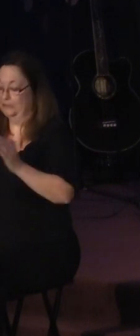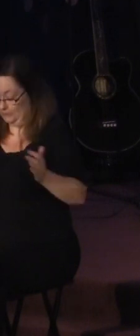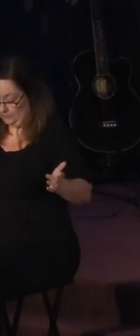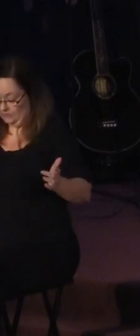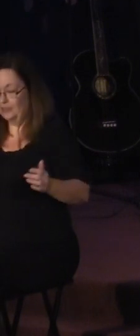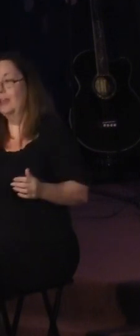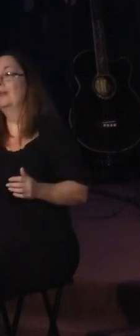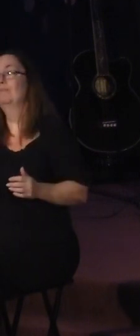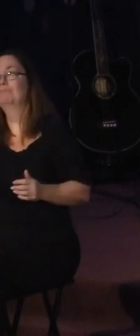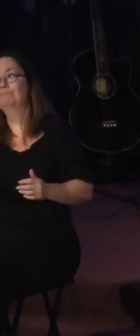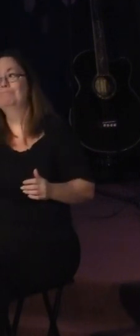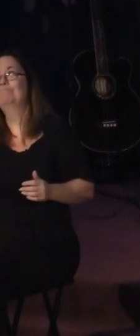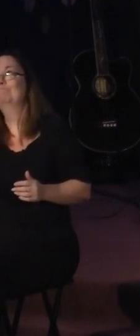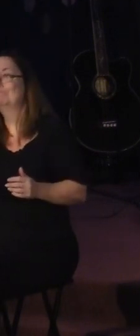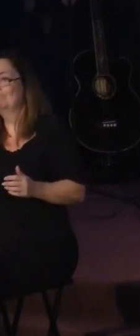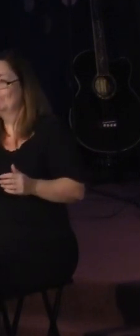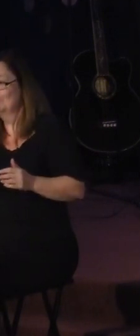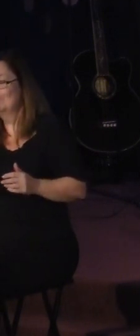Think about that.